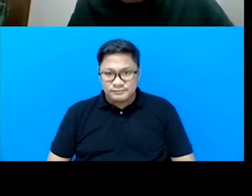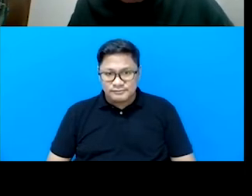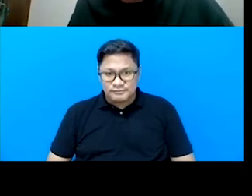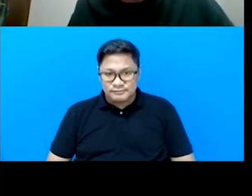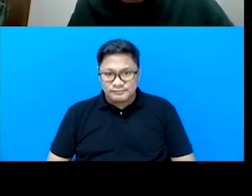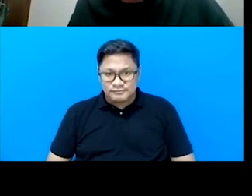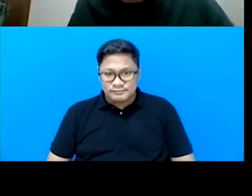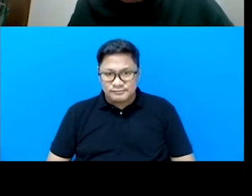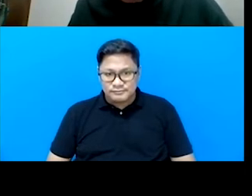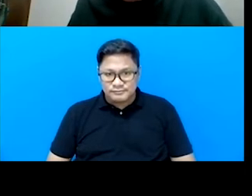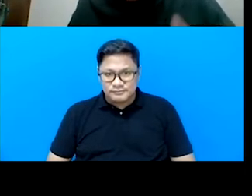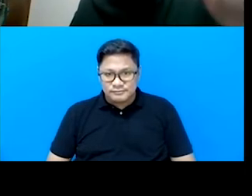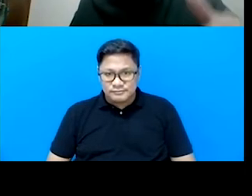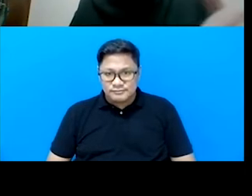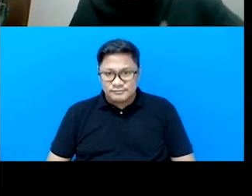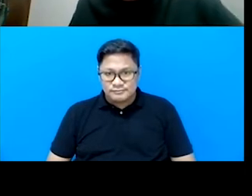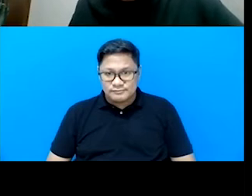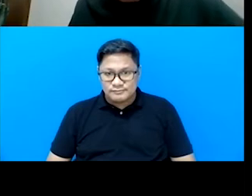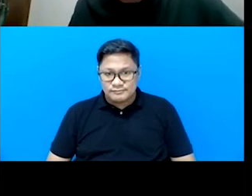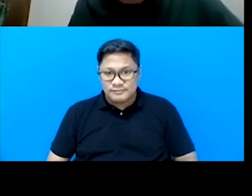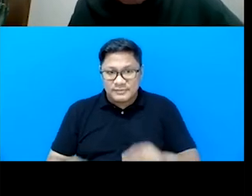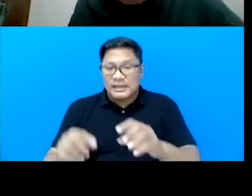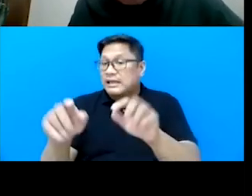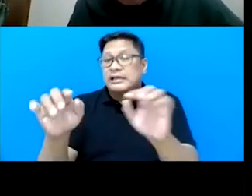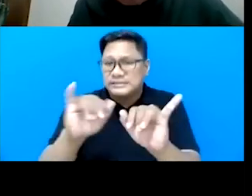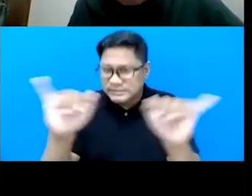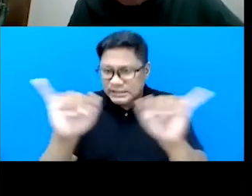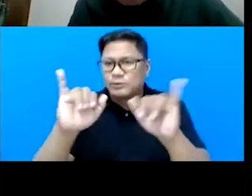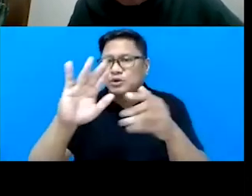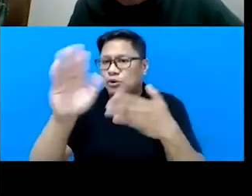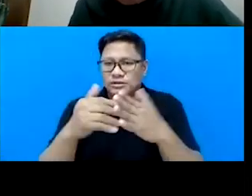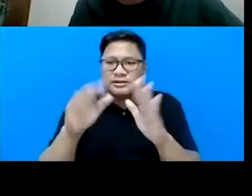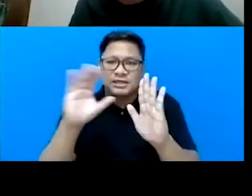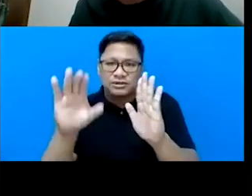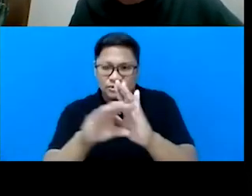okay. okay, Yeah, I'll and the just same with each of the picture. Yeah, yeah. yeah. Okay.